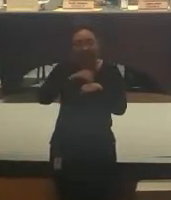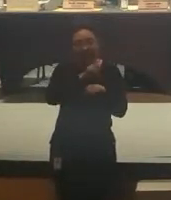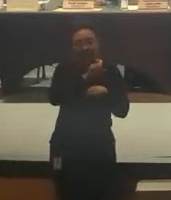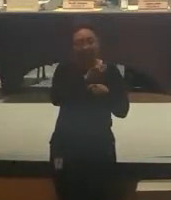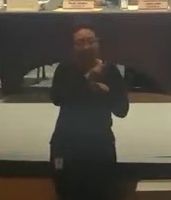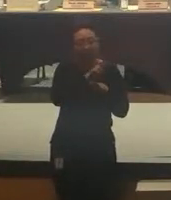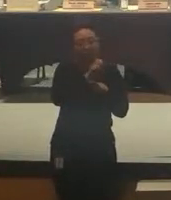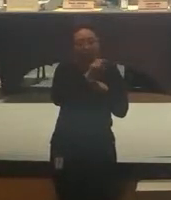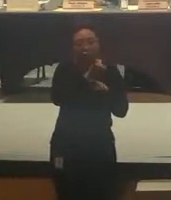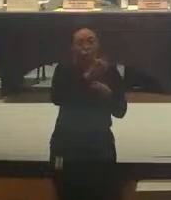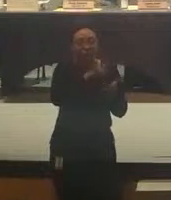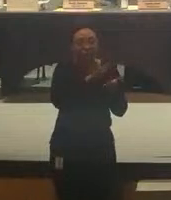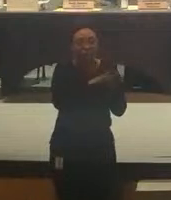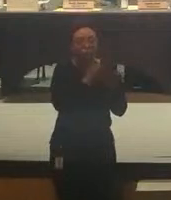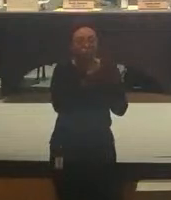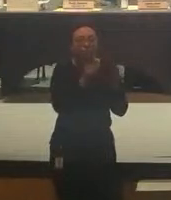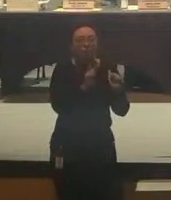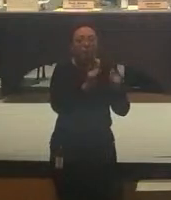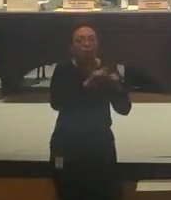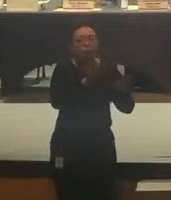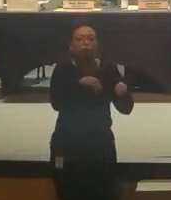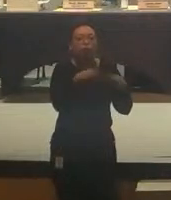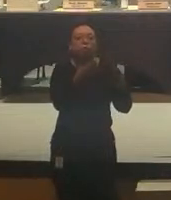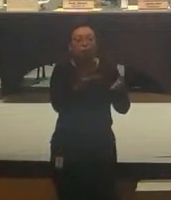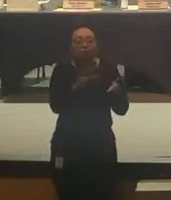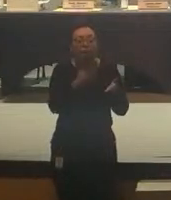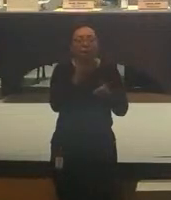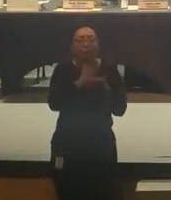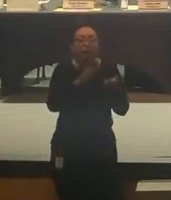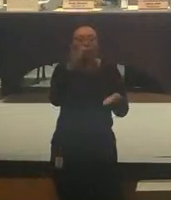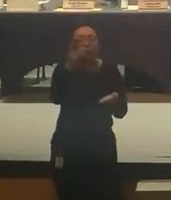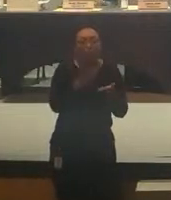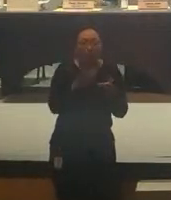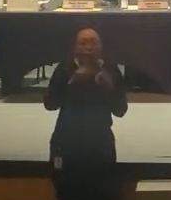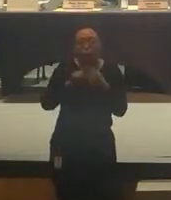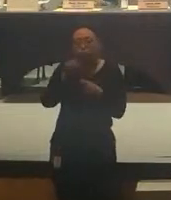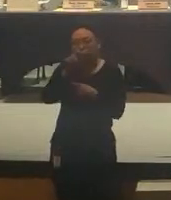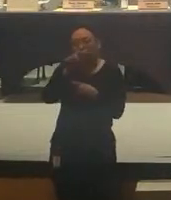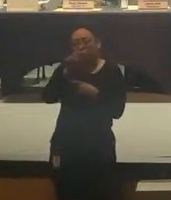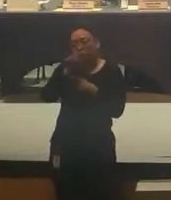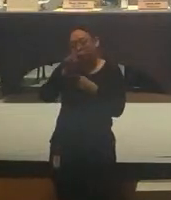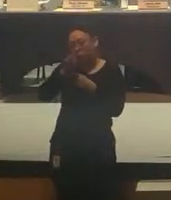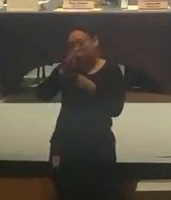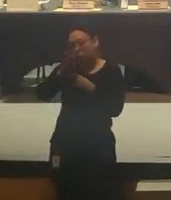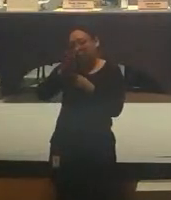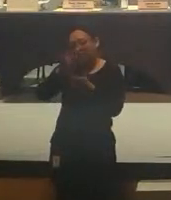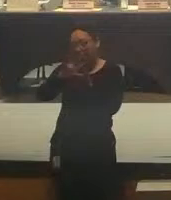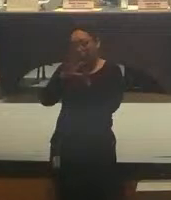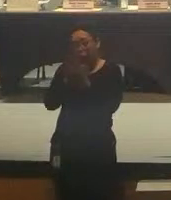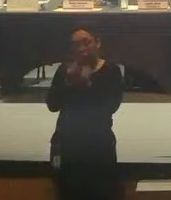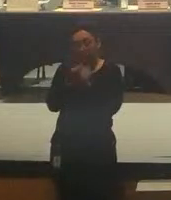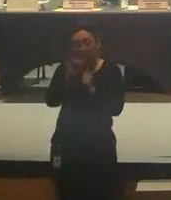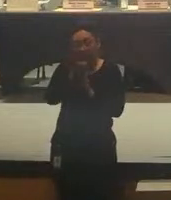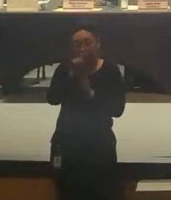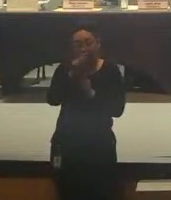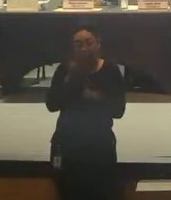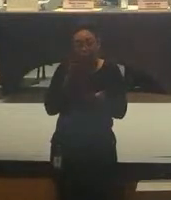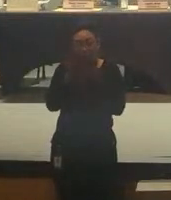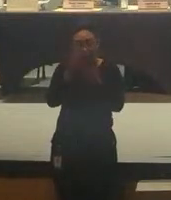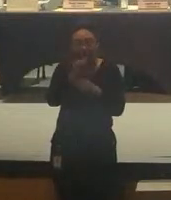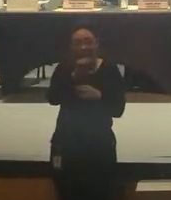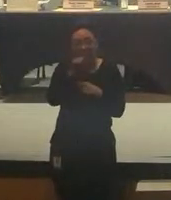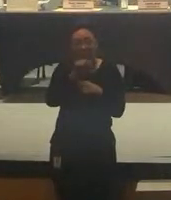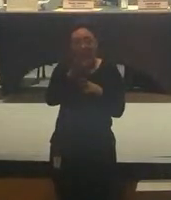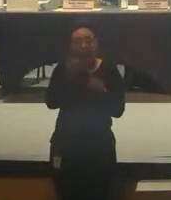Middle School may provide some enrollment relief to Webb Middle School. With the zoning recommendation, AZAC